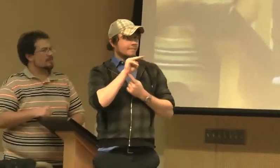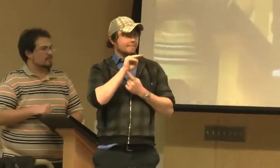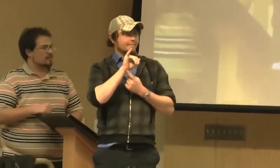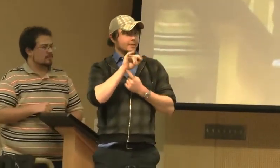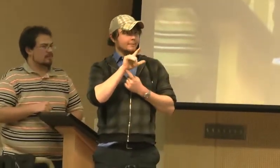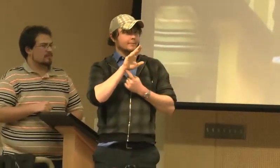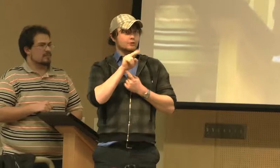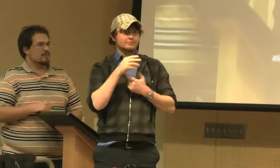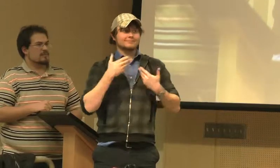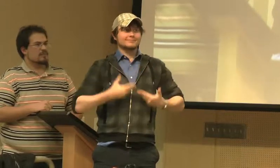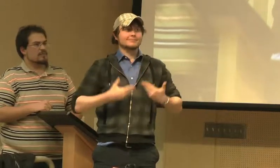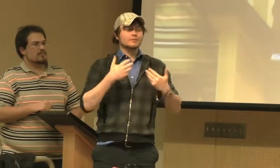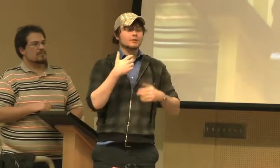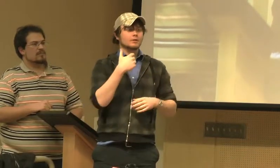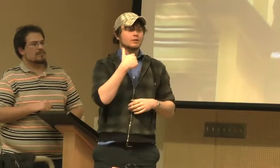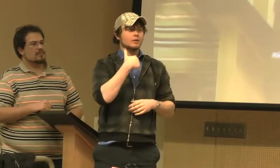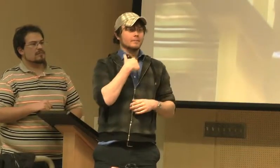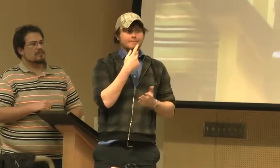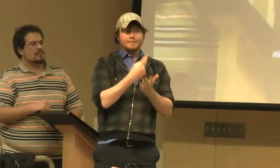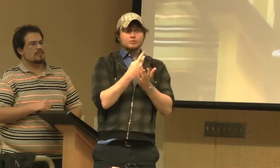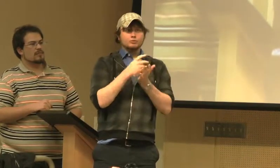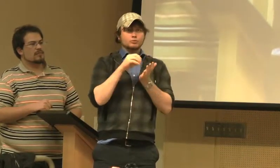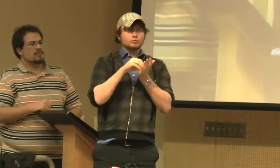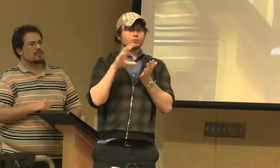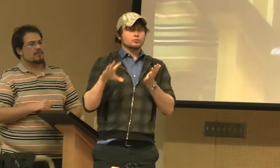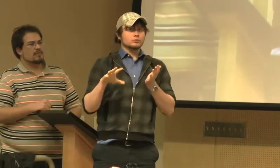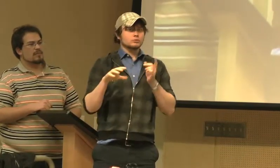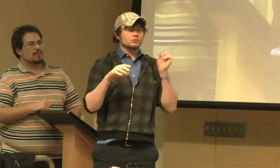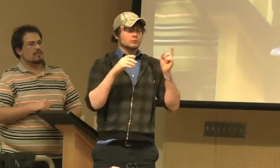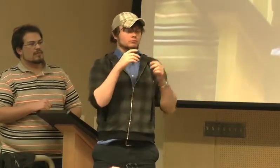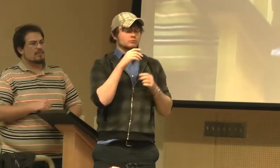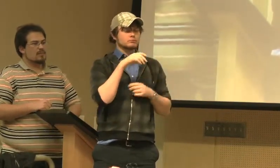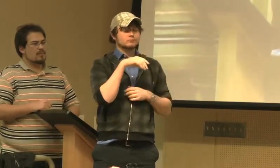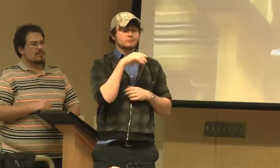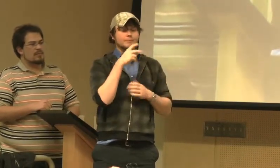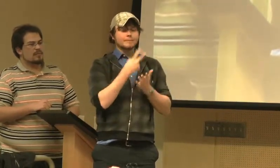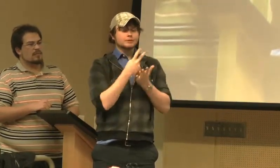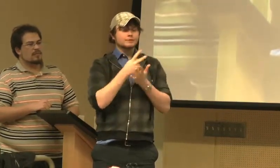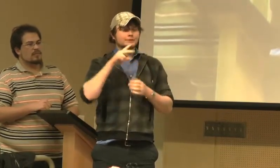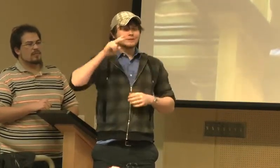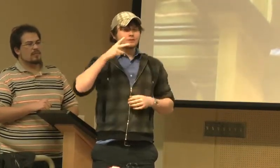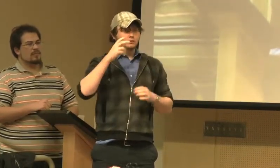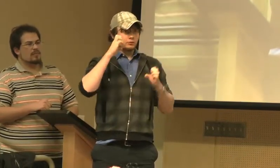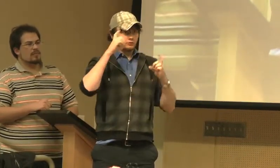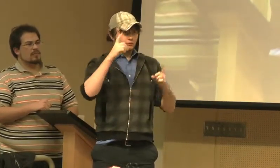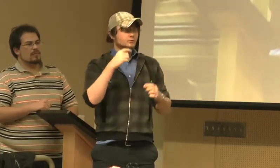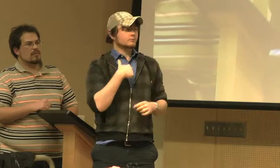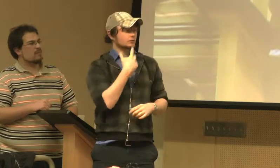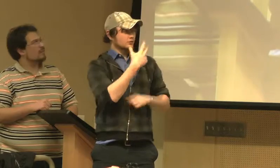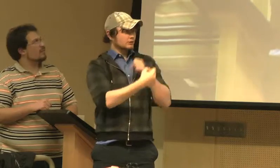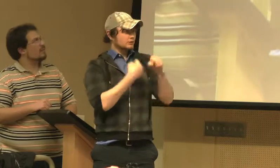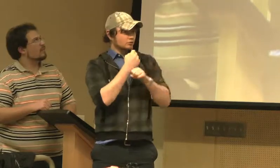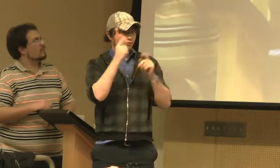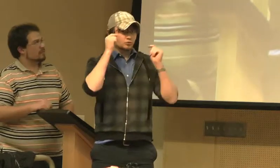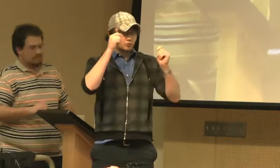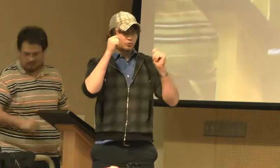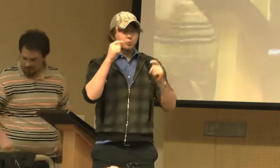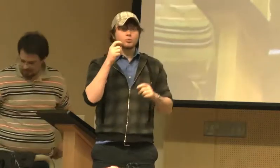Hello, my name is Brian Milburn, and I'm a currently a graduate student in the MSSE